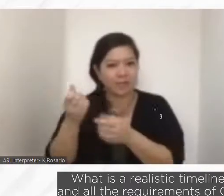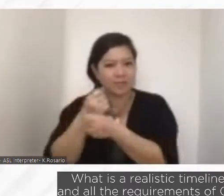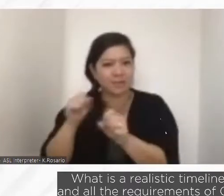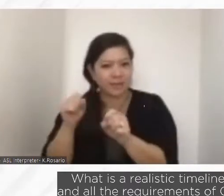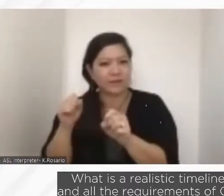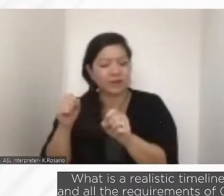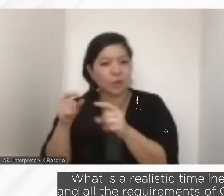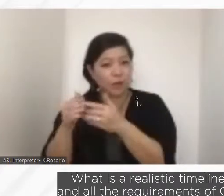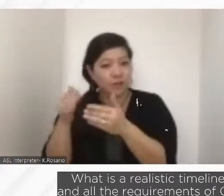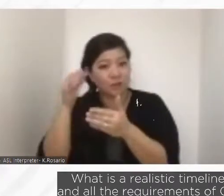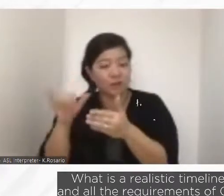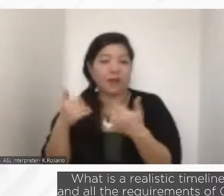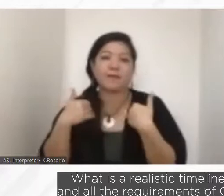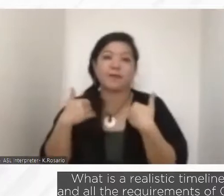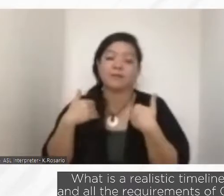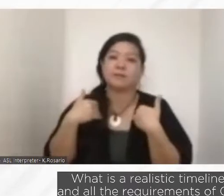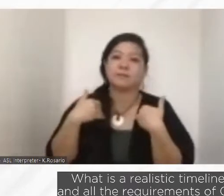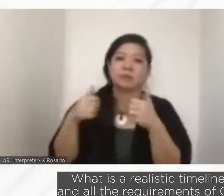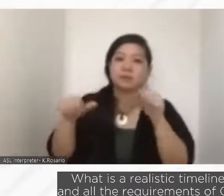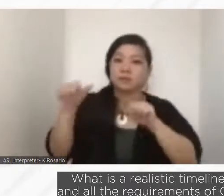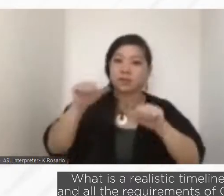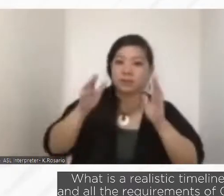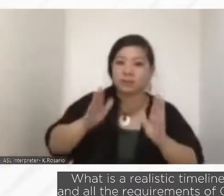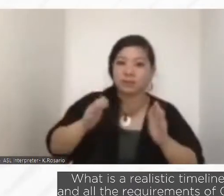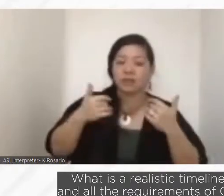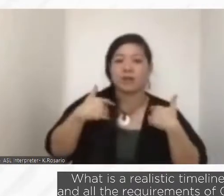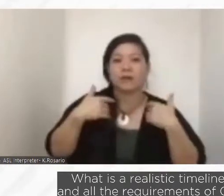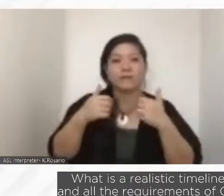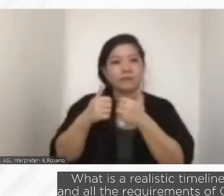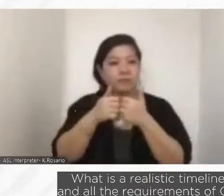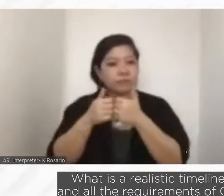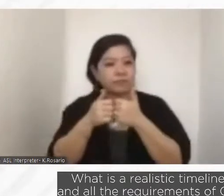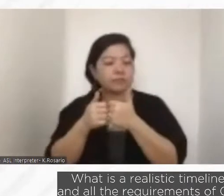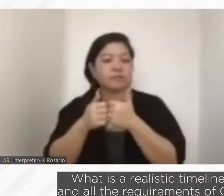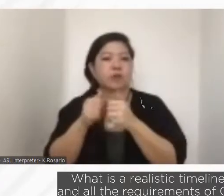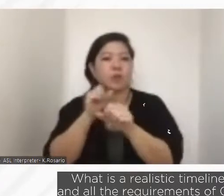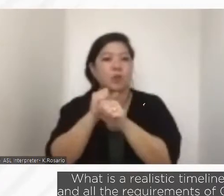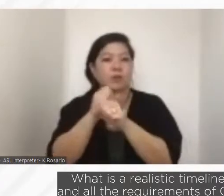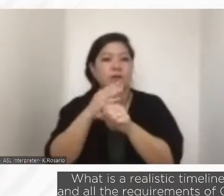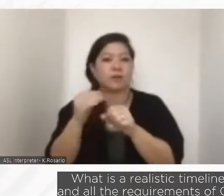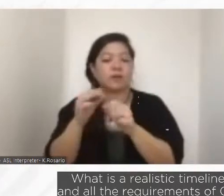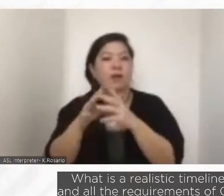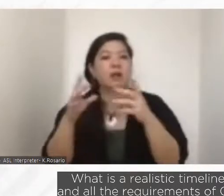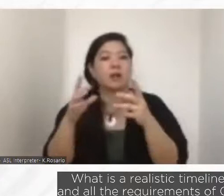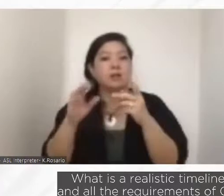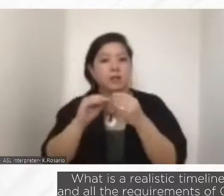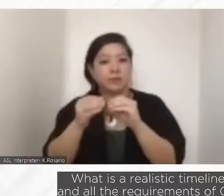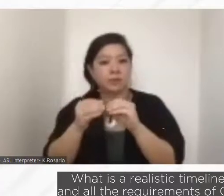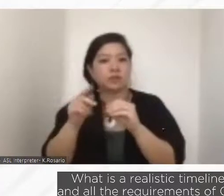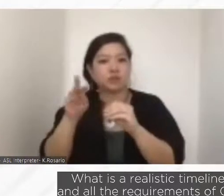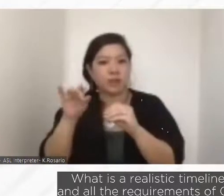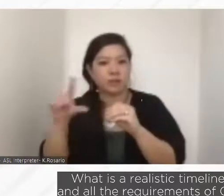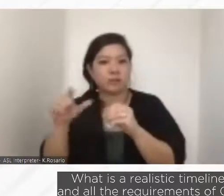whatsoever, has been able to pull together scientists, has been able to really enroll large numbers of people in trials, which is